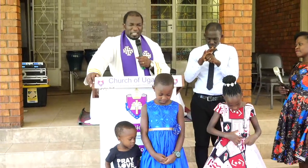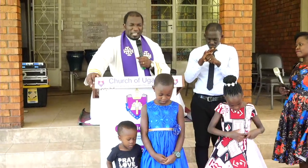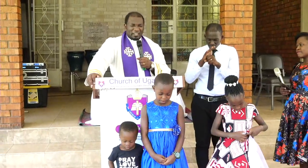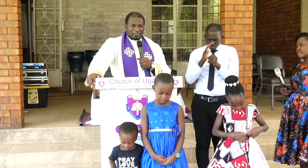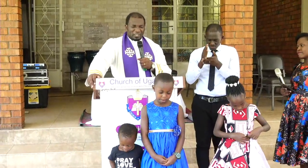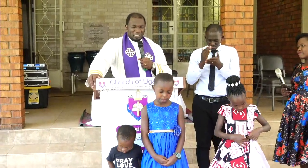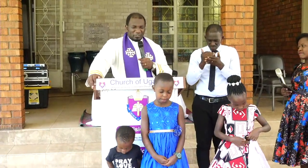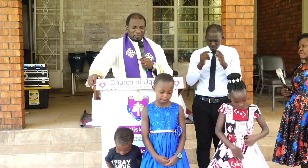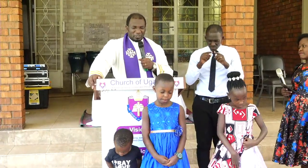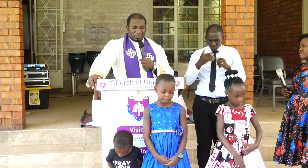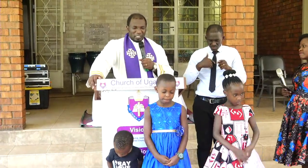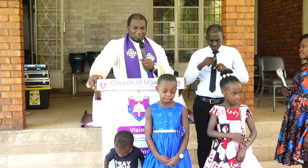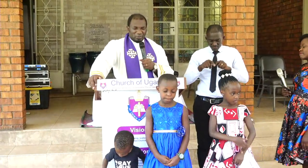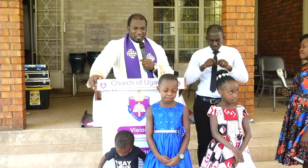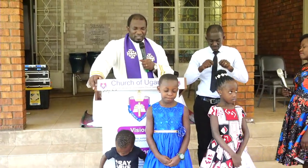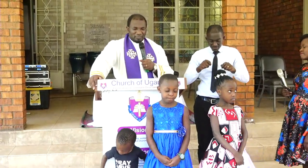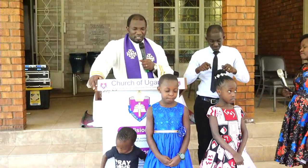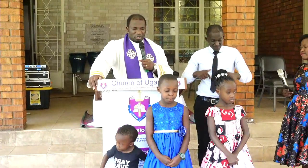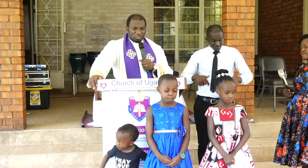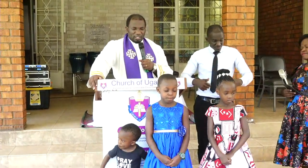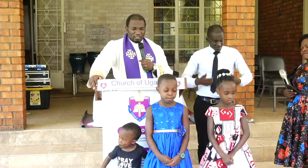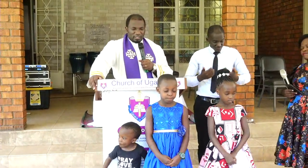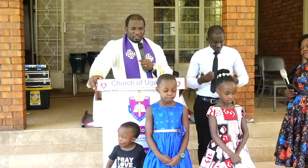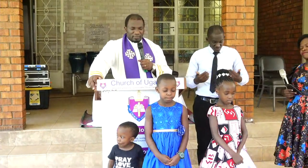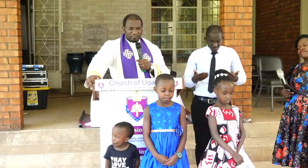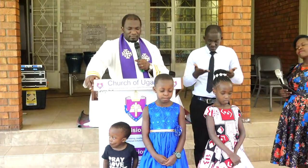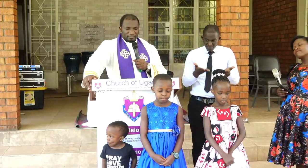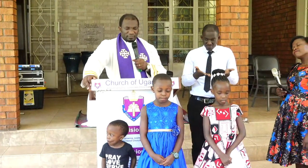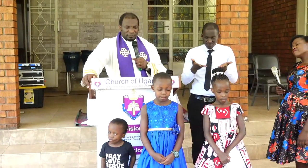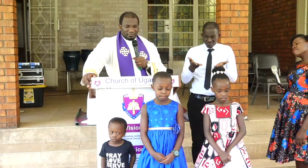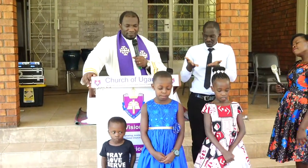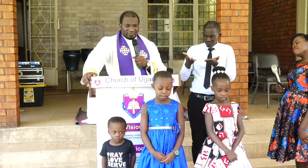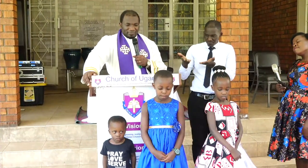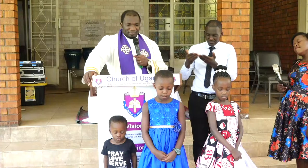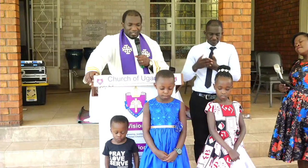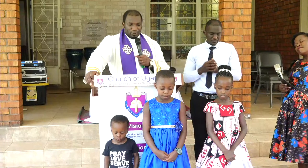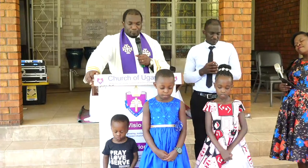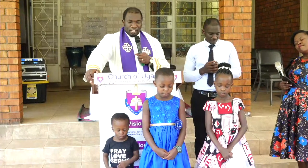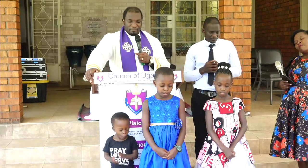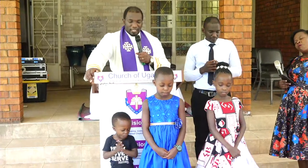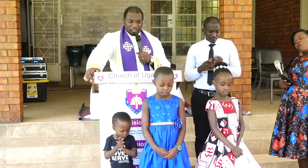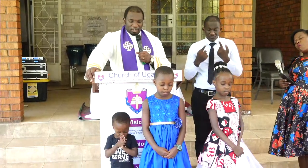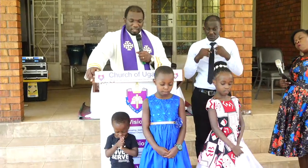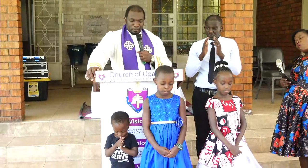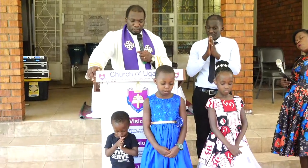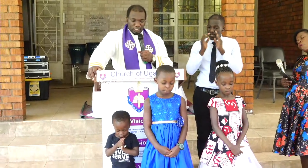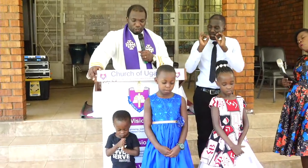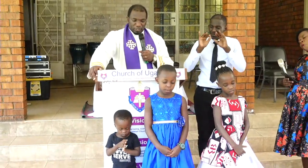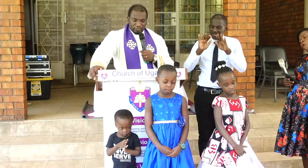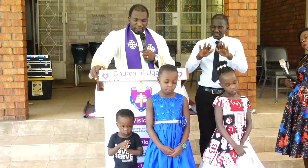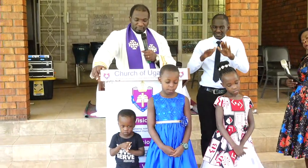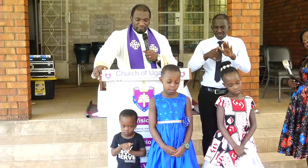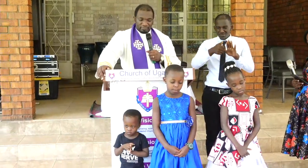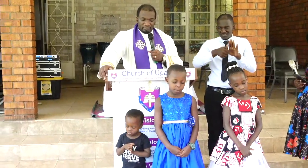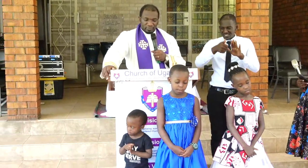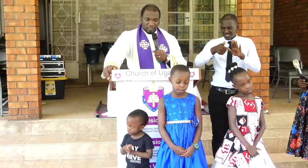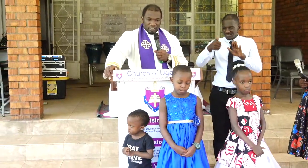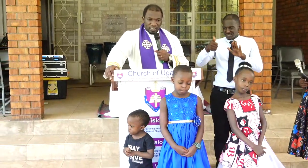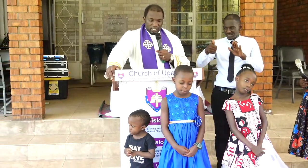Because we have the gift of little ones amidst us. We pray a blessing upon each one of